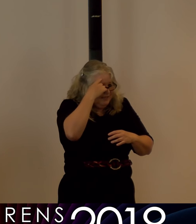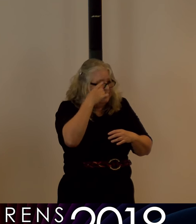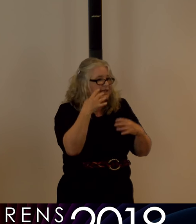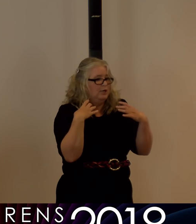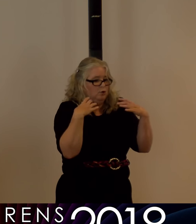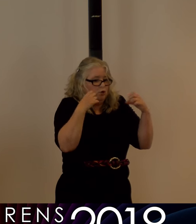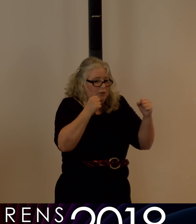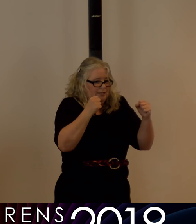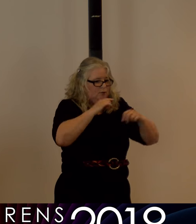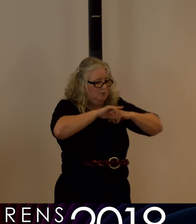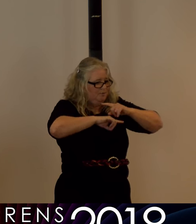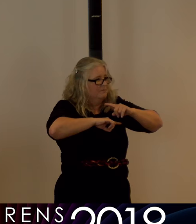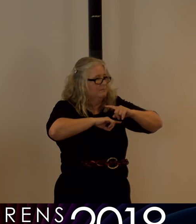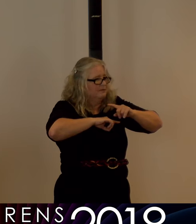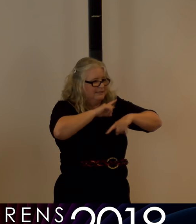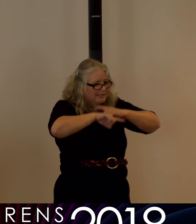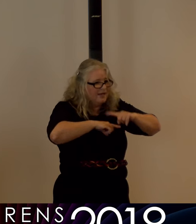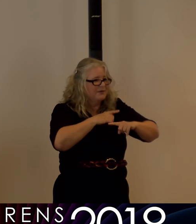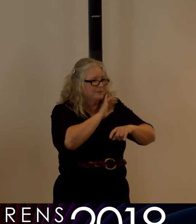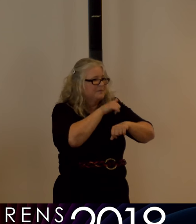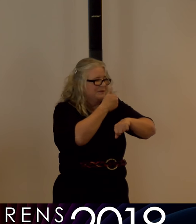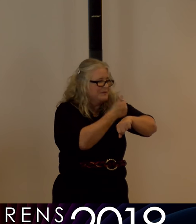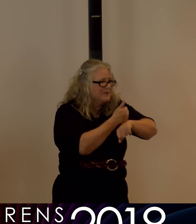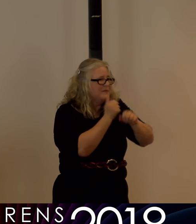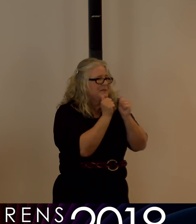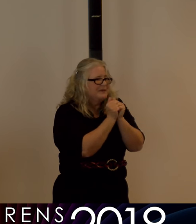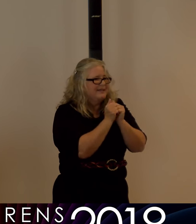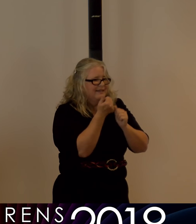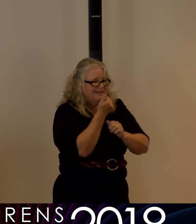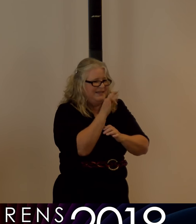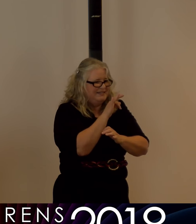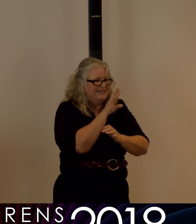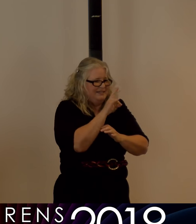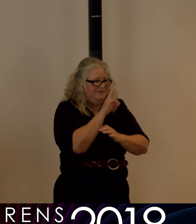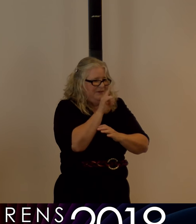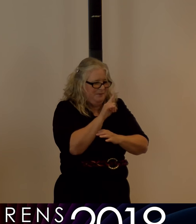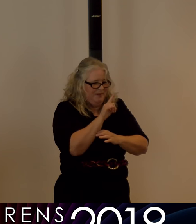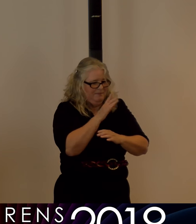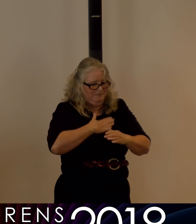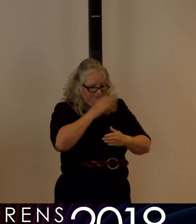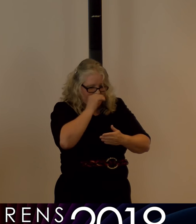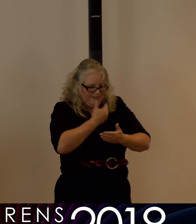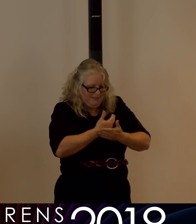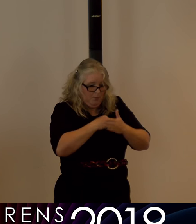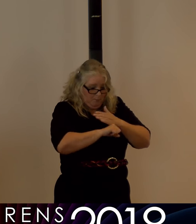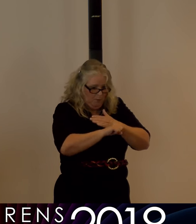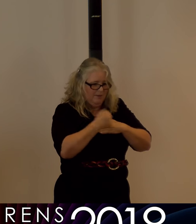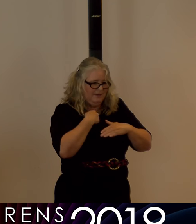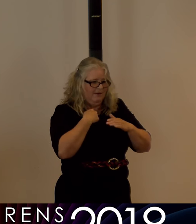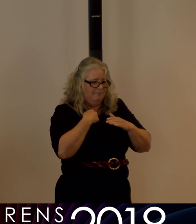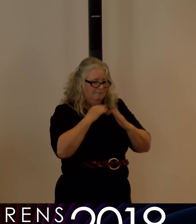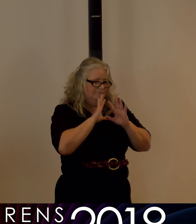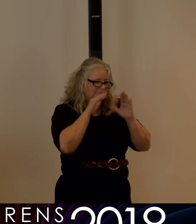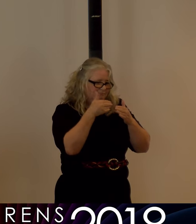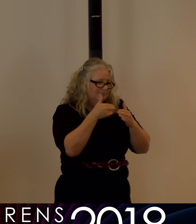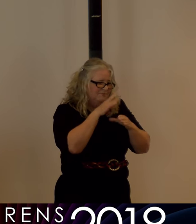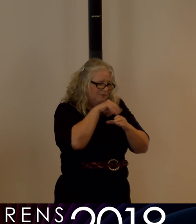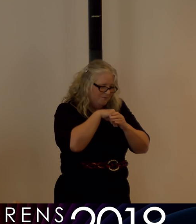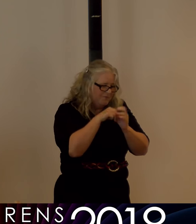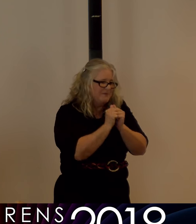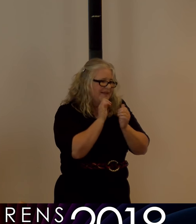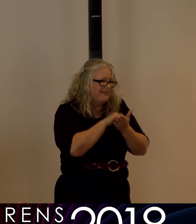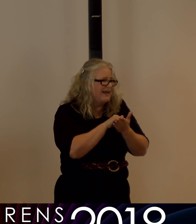as an association. My son was born. That's when I started to get involved in this. The syndrome